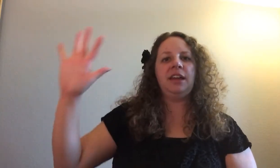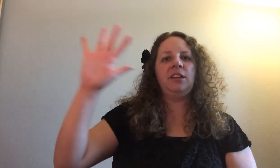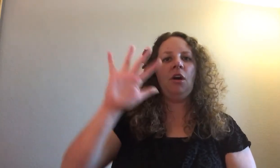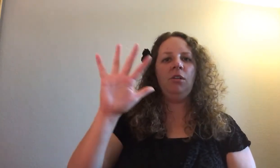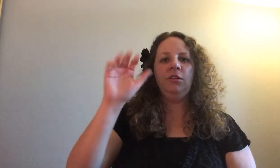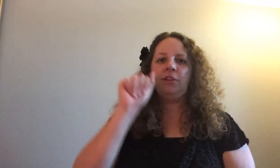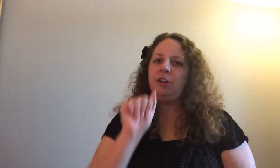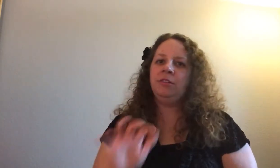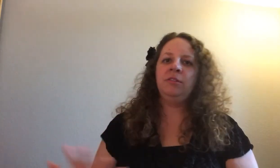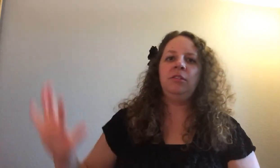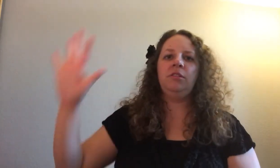sign all over.